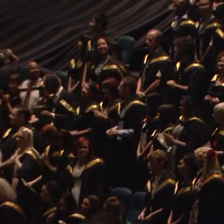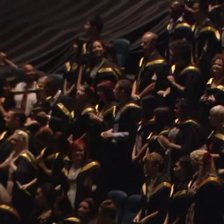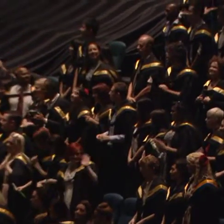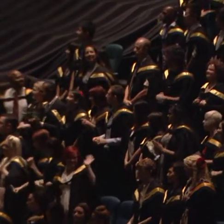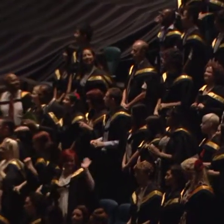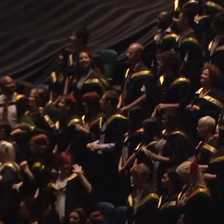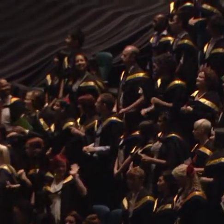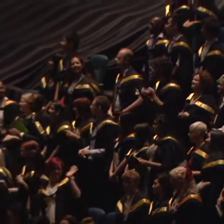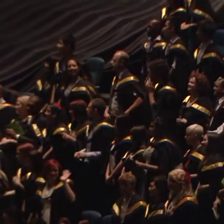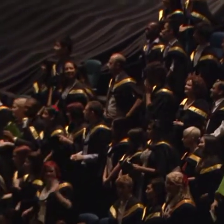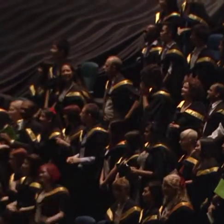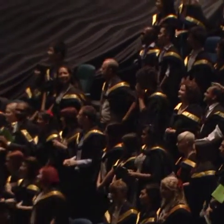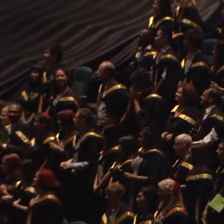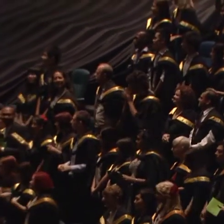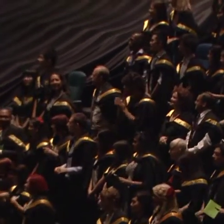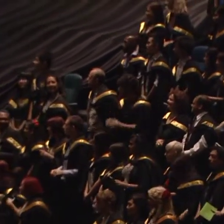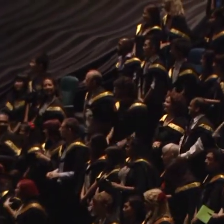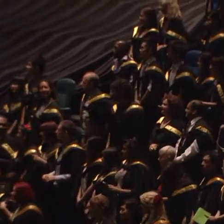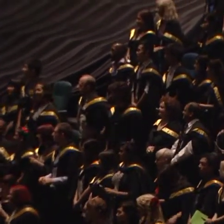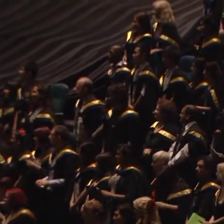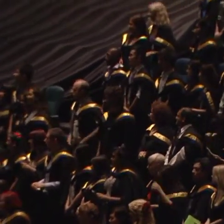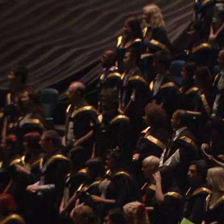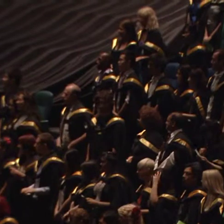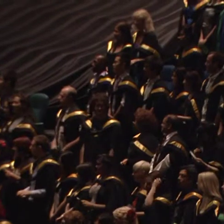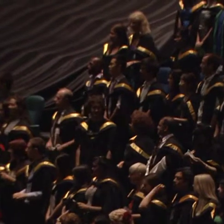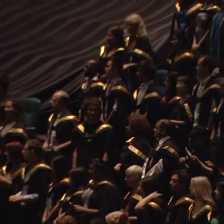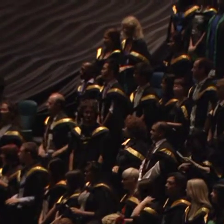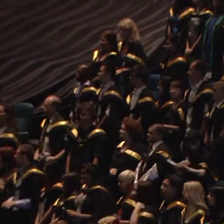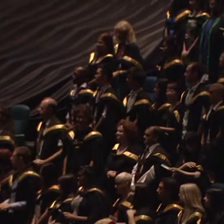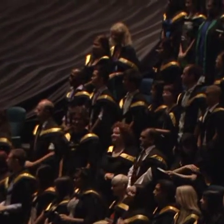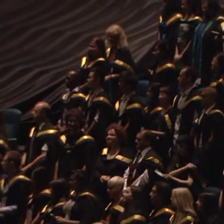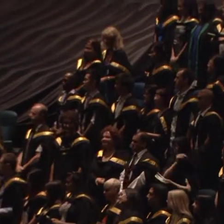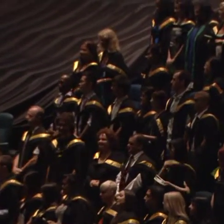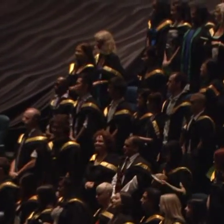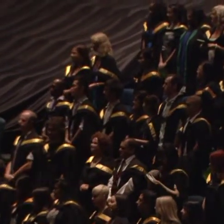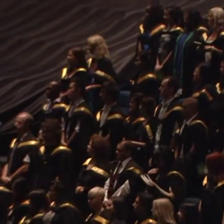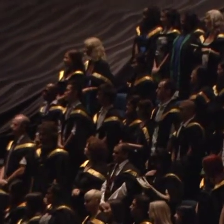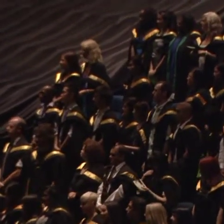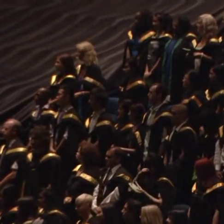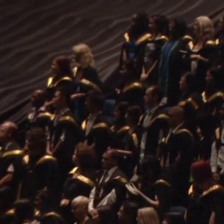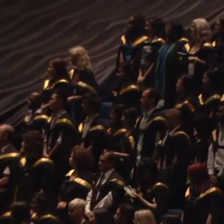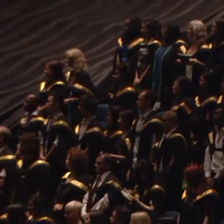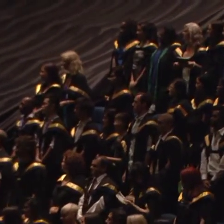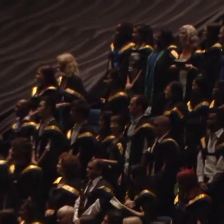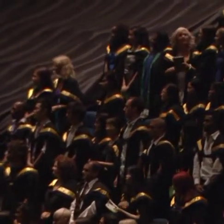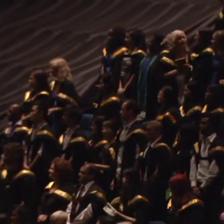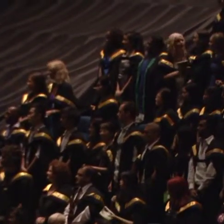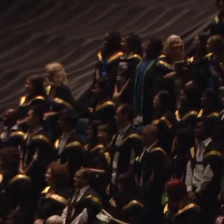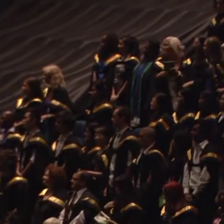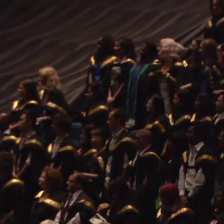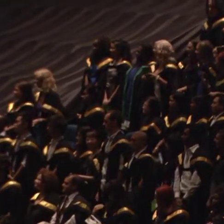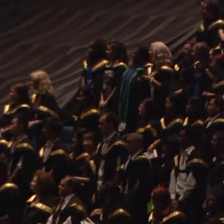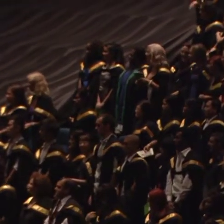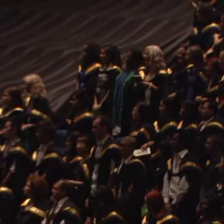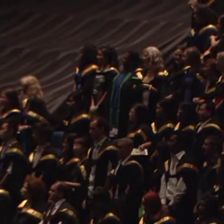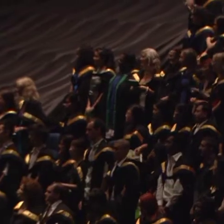I certify to you and to the Institute that all these graduates have completed the requirements for their awards as listed in the program.